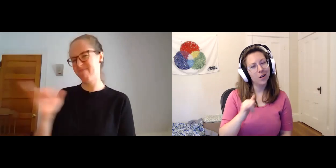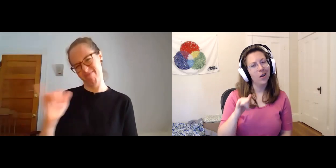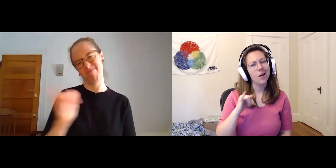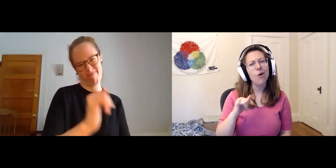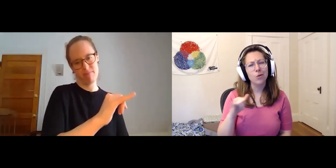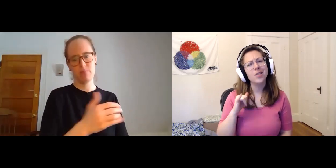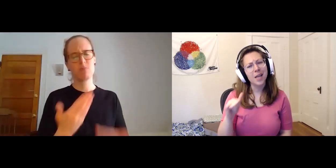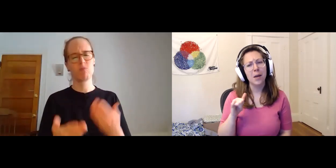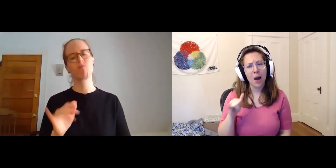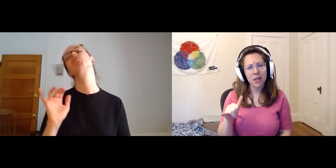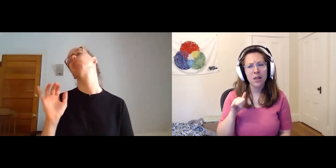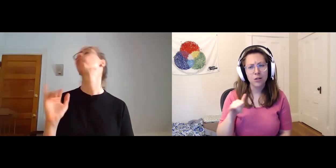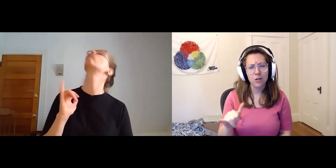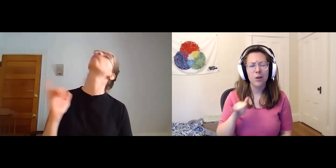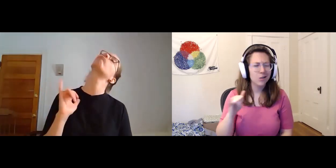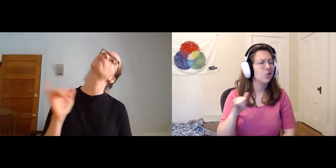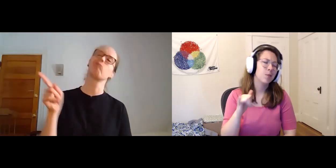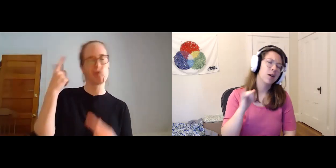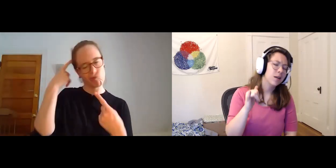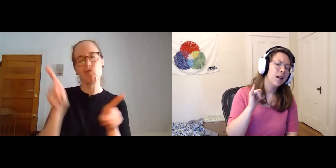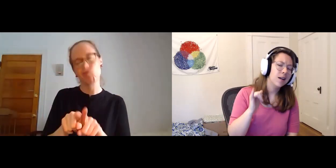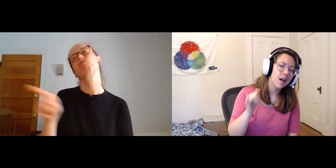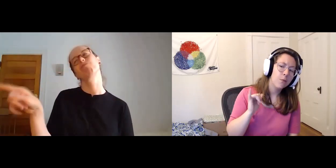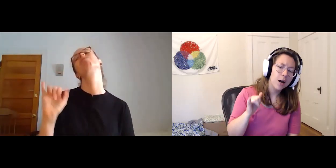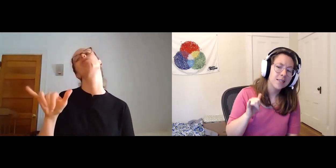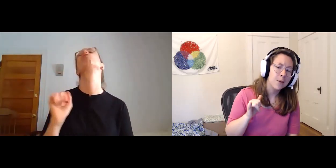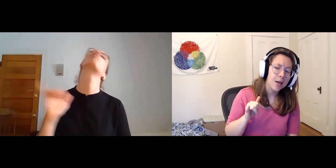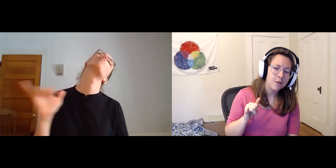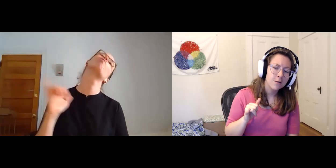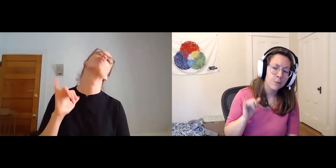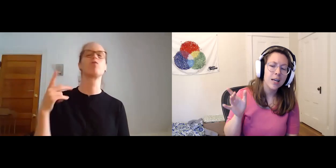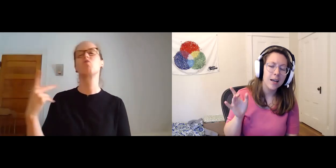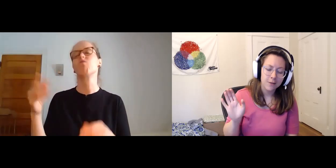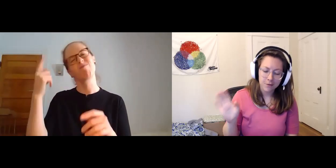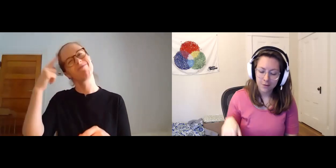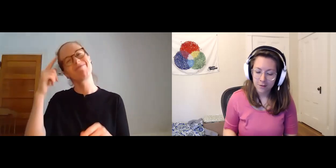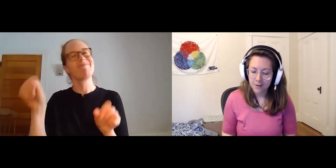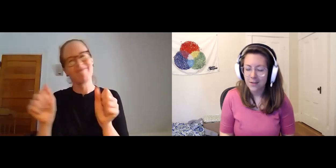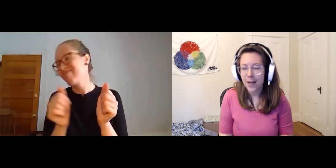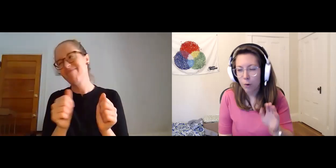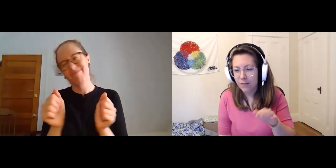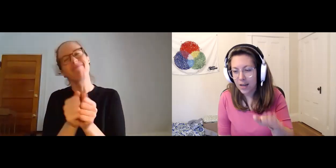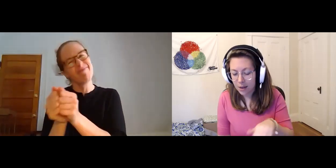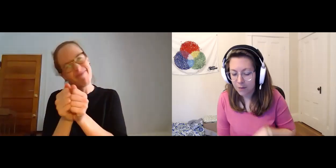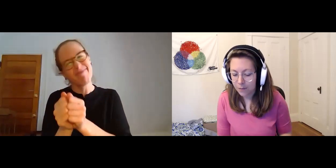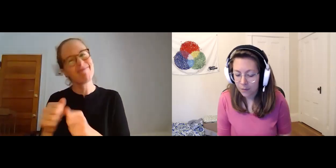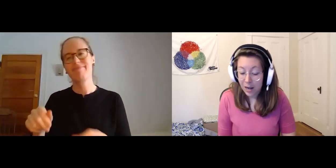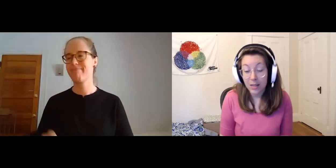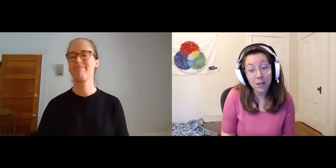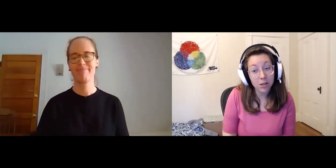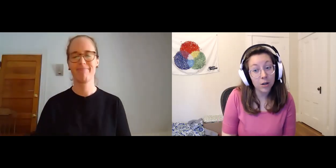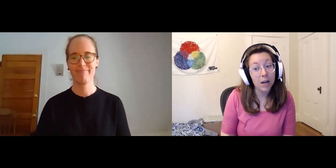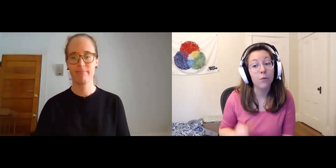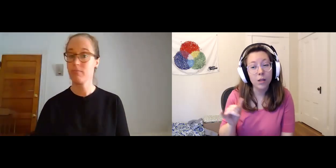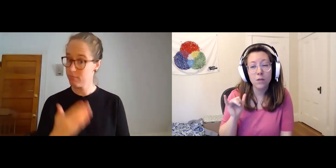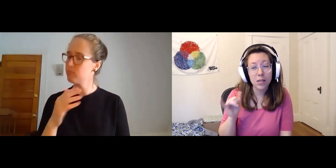maybe you're like, oh, same. I think that too. And you can just be like, yeah, we're on the same page. We get it. Same wavelength. It's